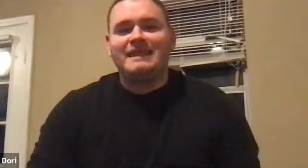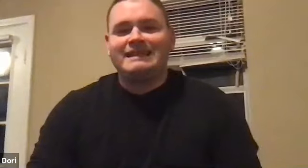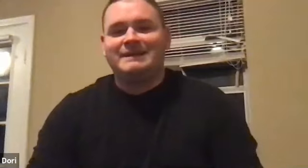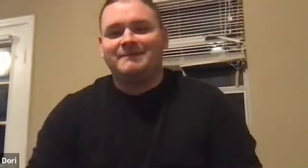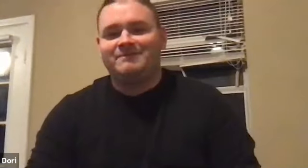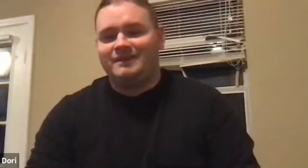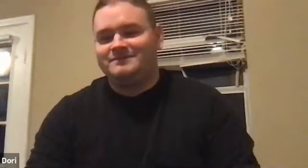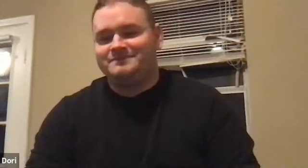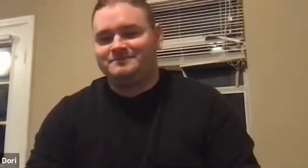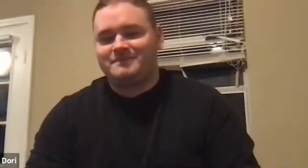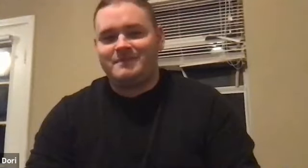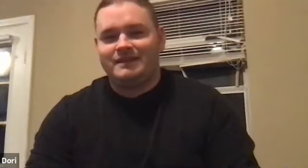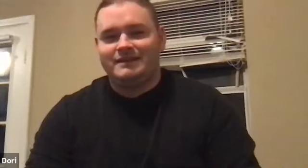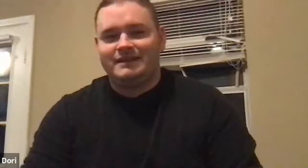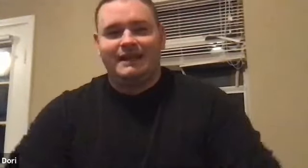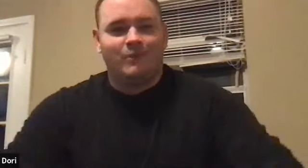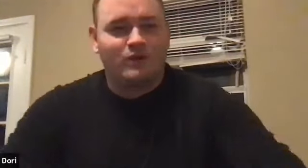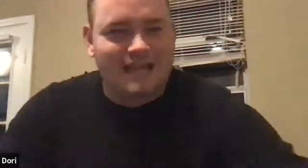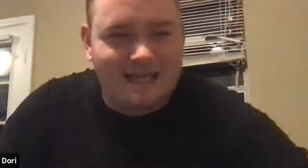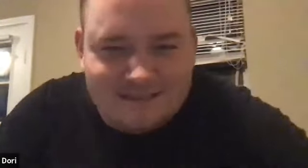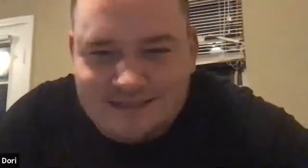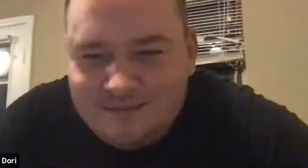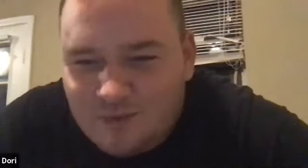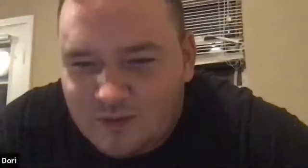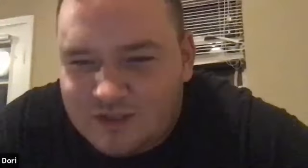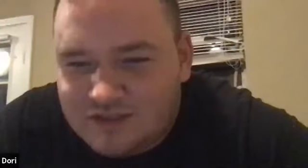Well, good class. Any more signs? Any more questions?